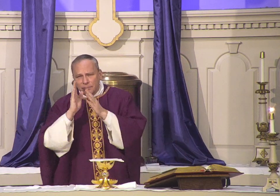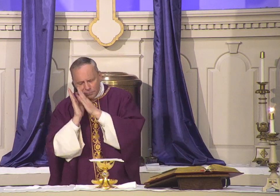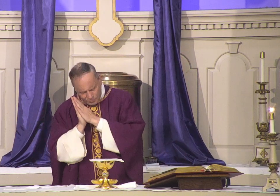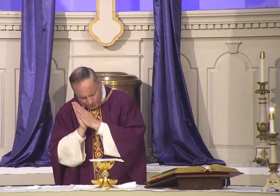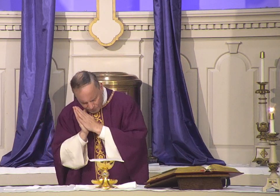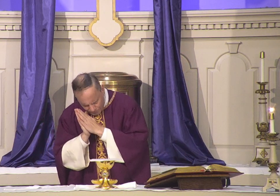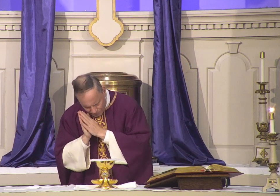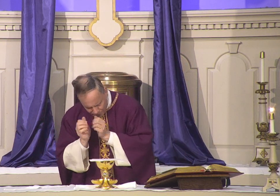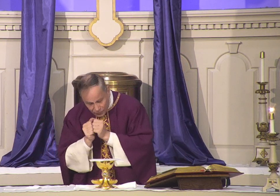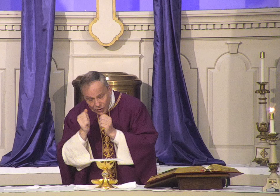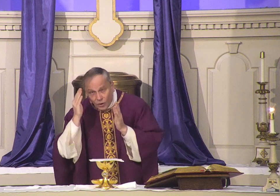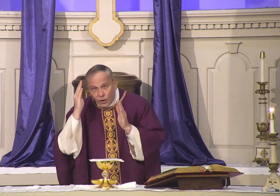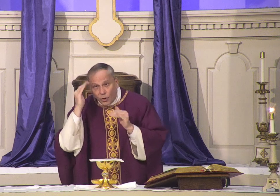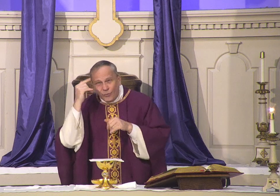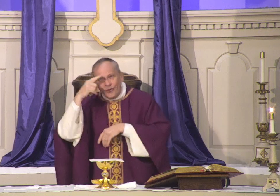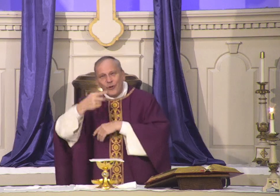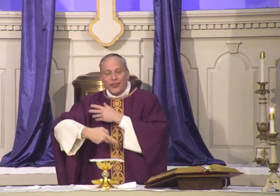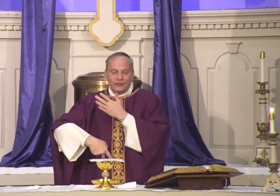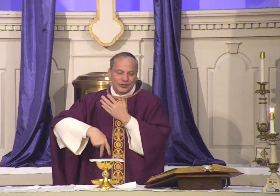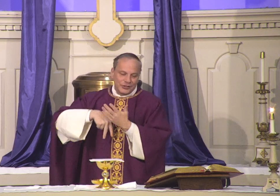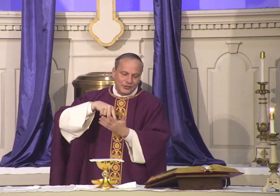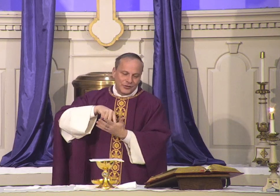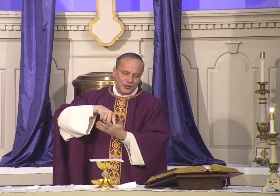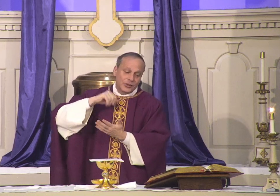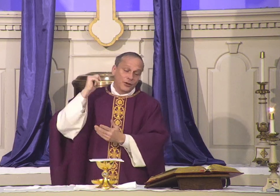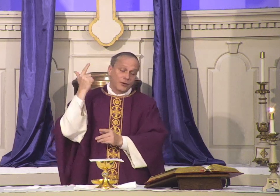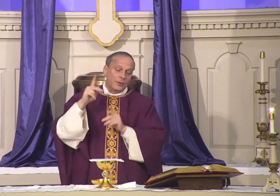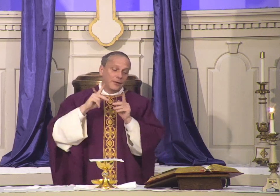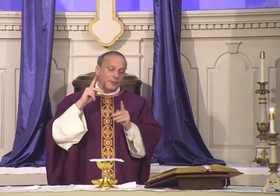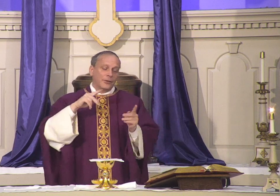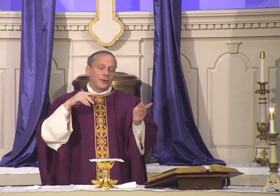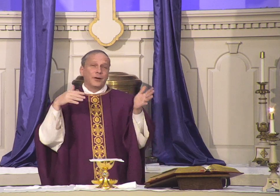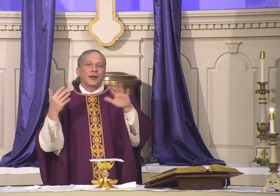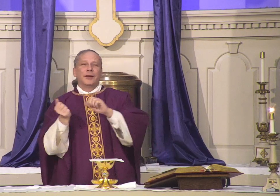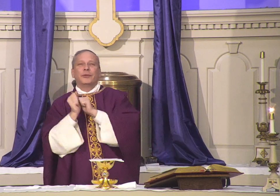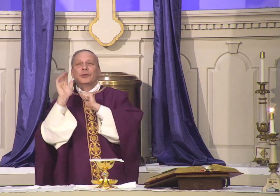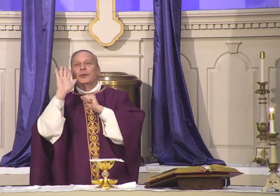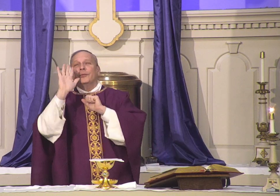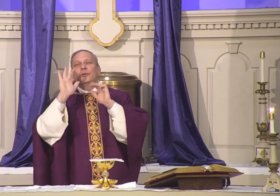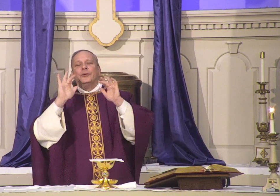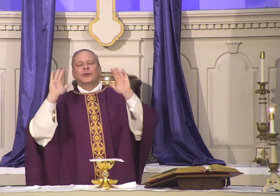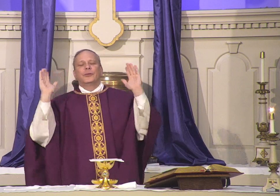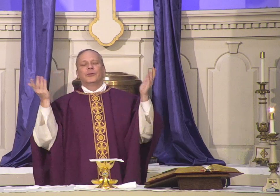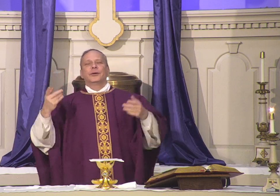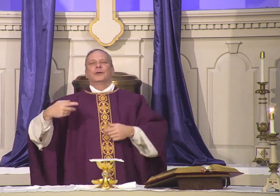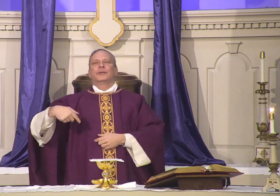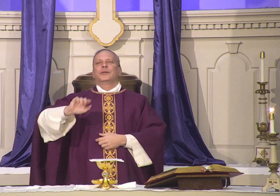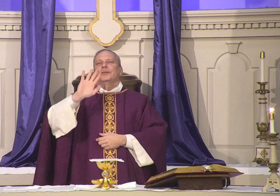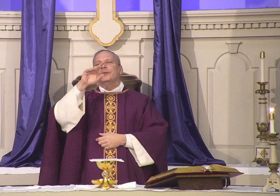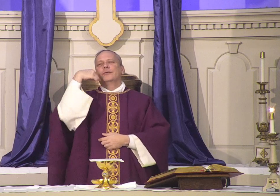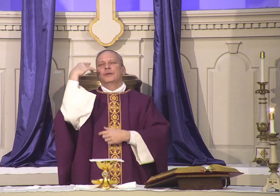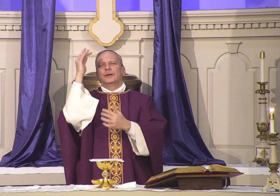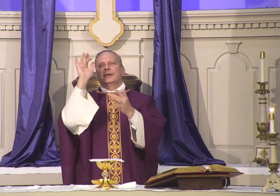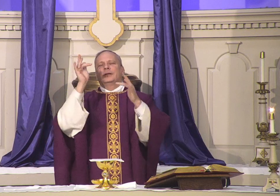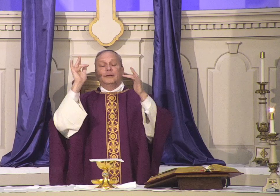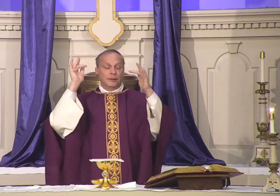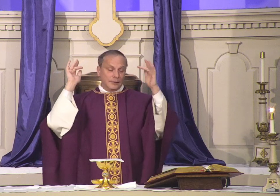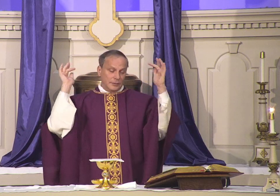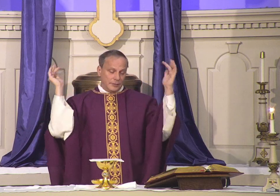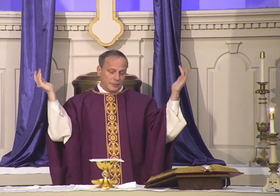Remember also our brothers and sisters who have fallen asleep in the hope of the resurrection, and all who have died in your